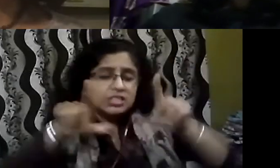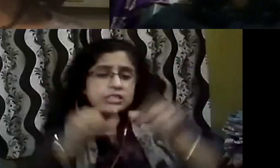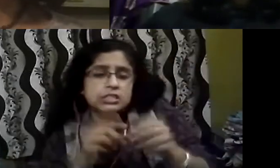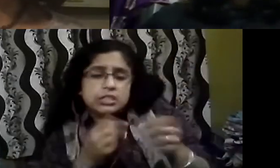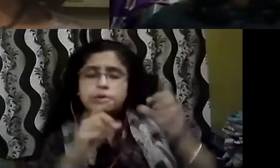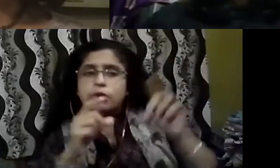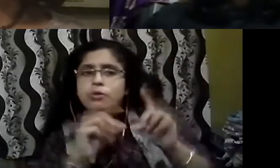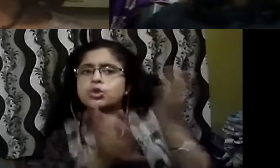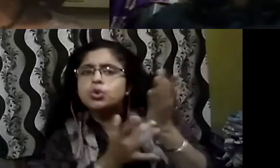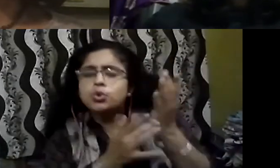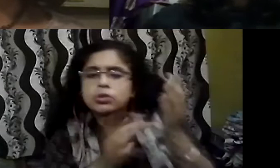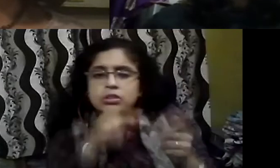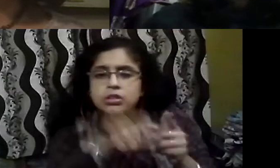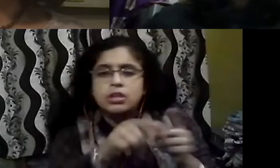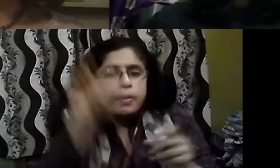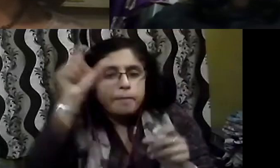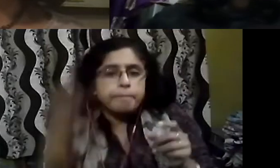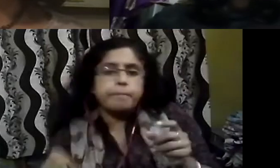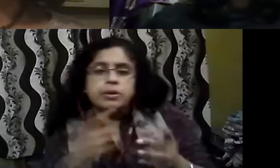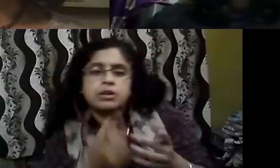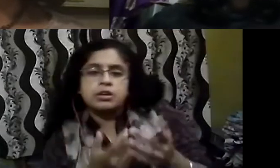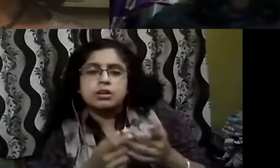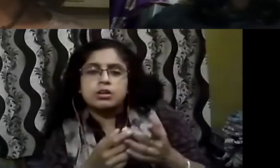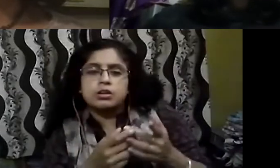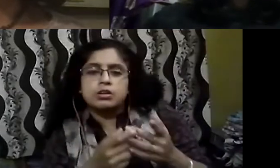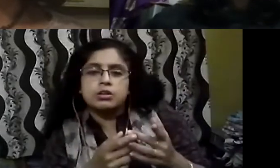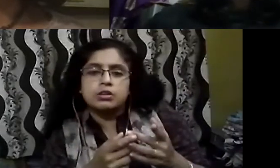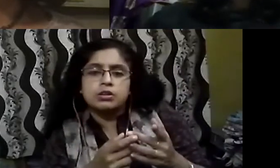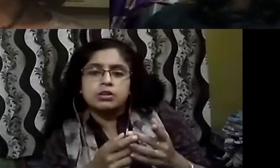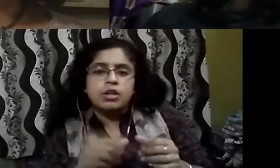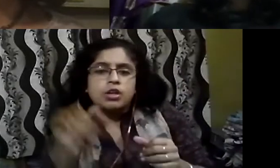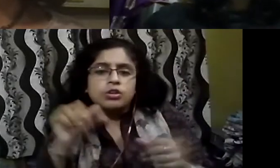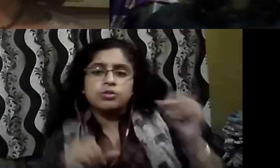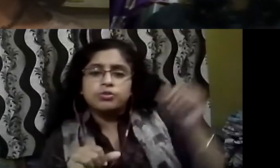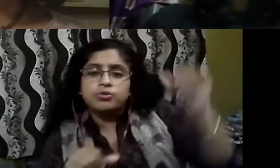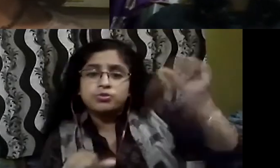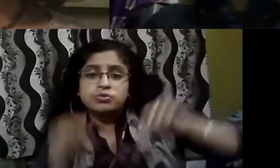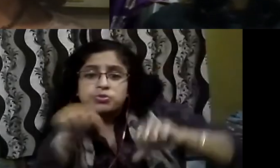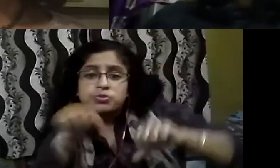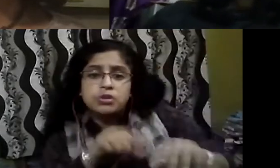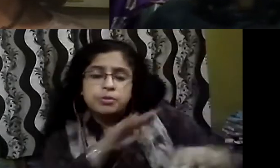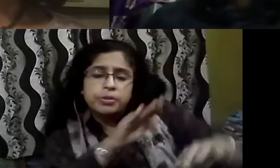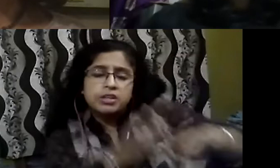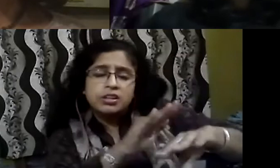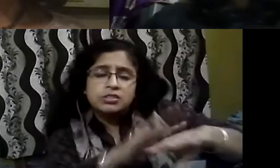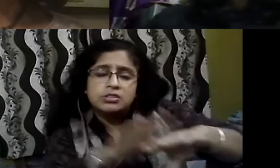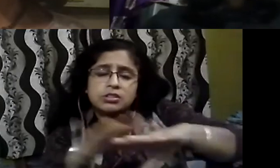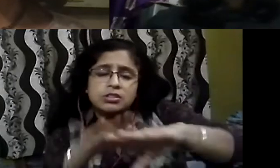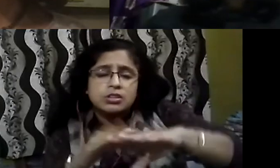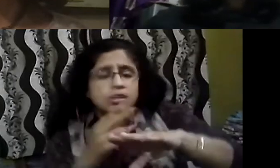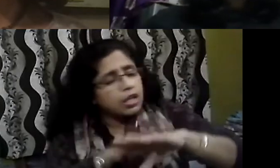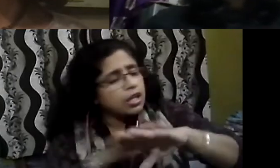where the person will feel by using the touch feel she will able